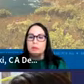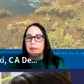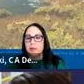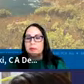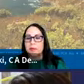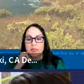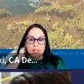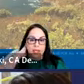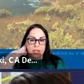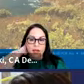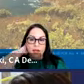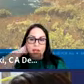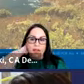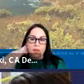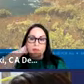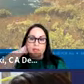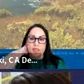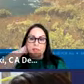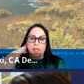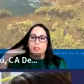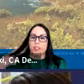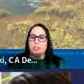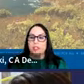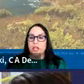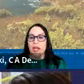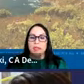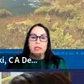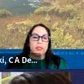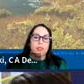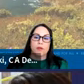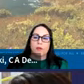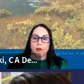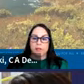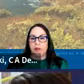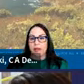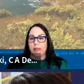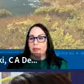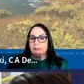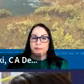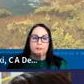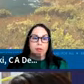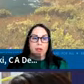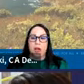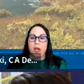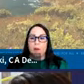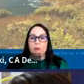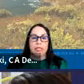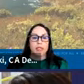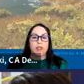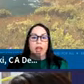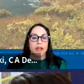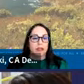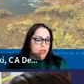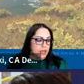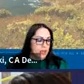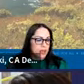will remind people of this again later, and there will be some links in the chat so that you know where to find that. We'll take a